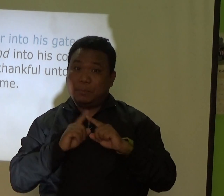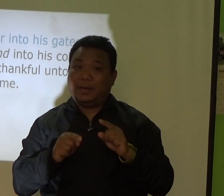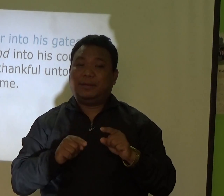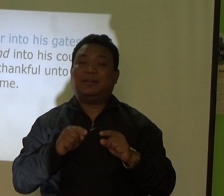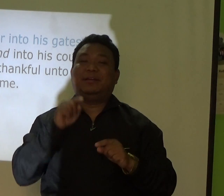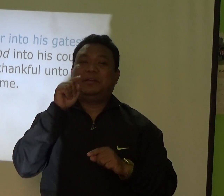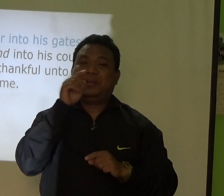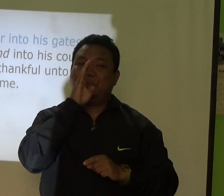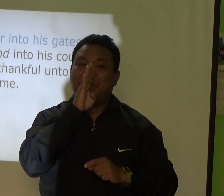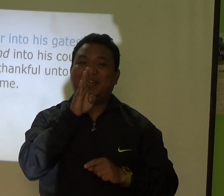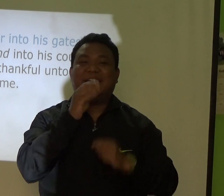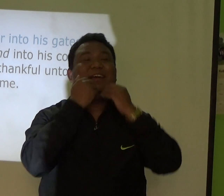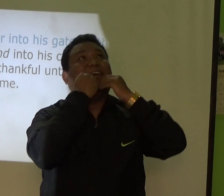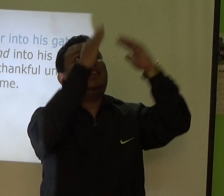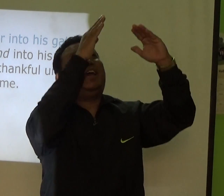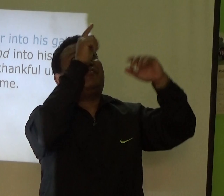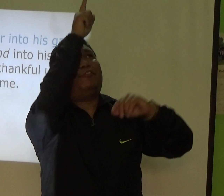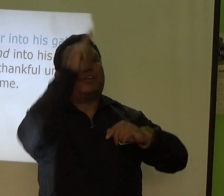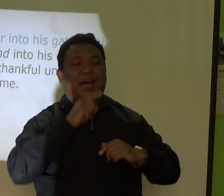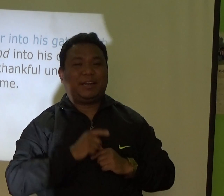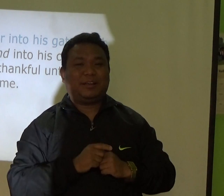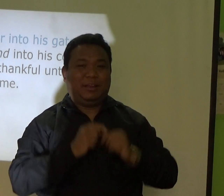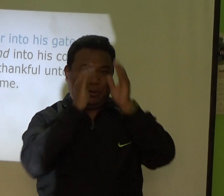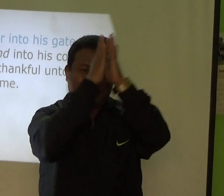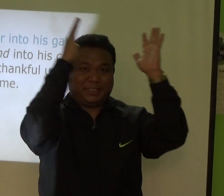But be thankful for God. Praise in